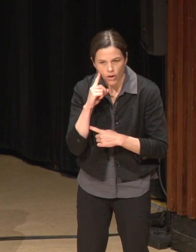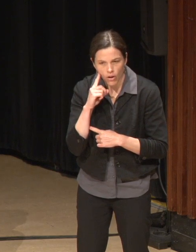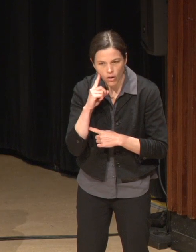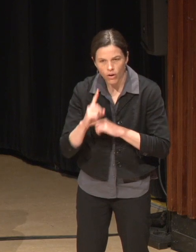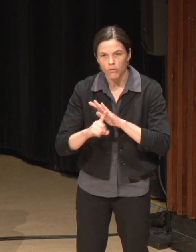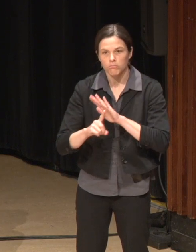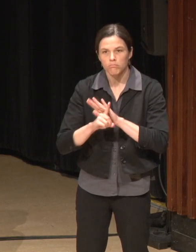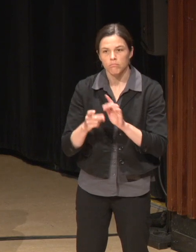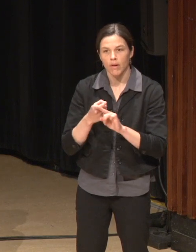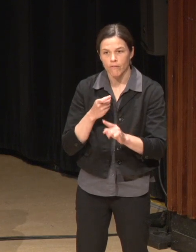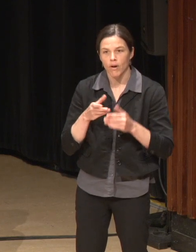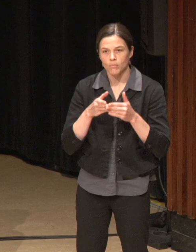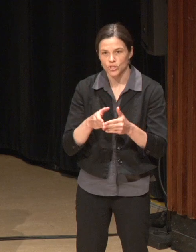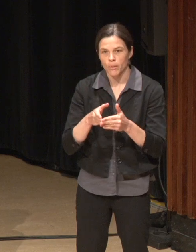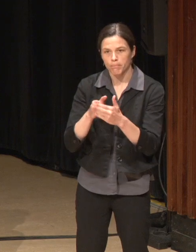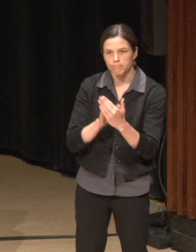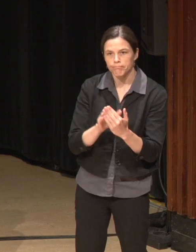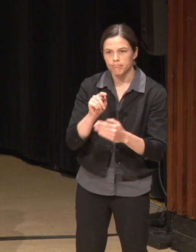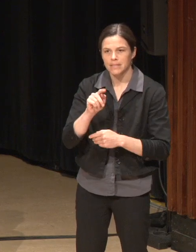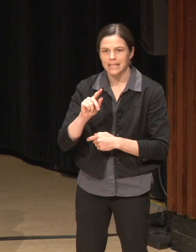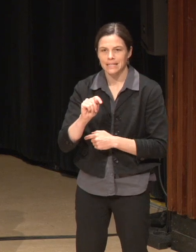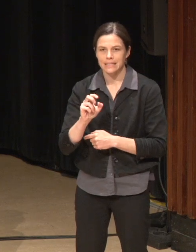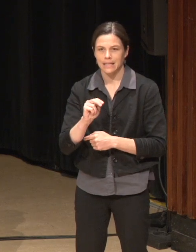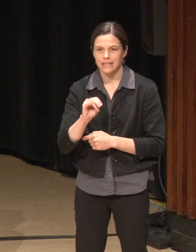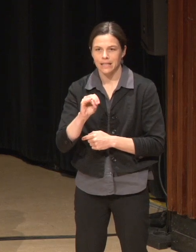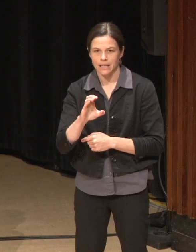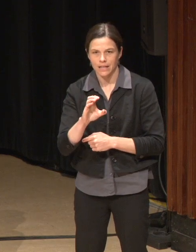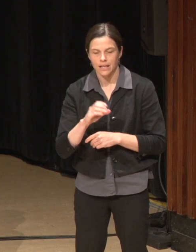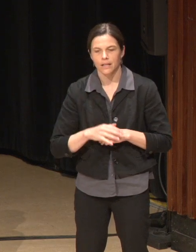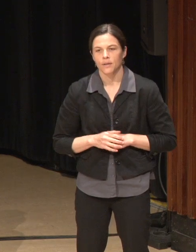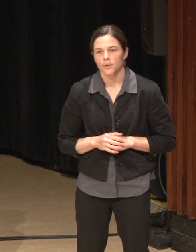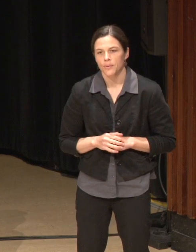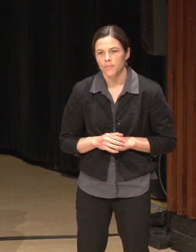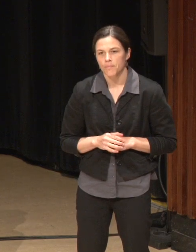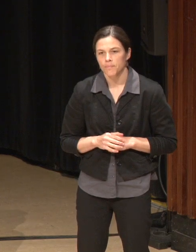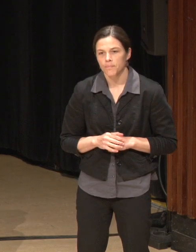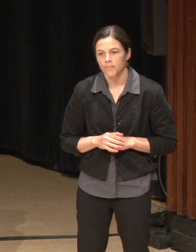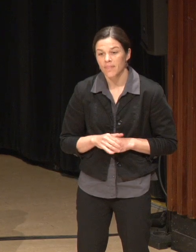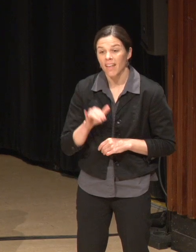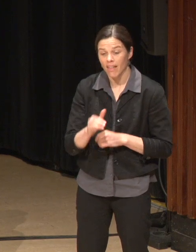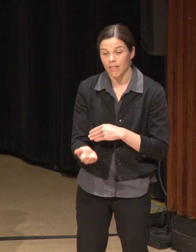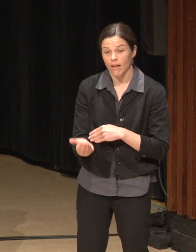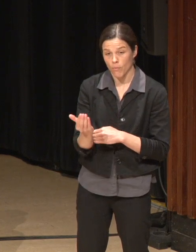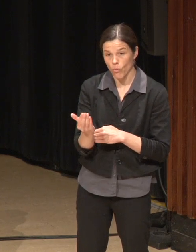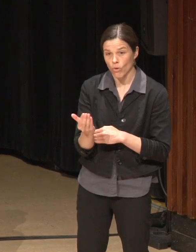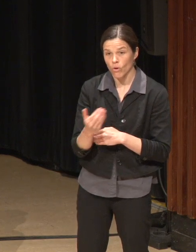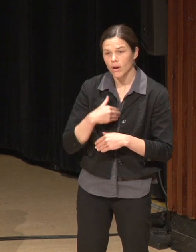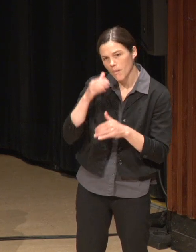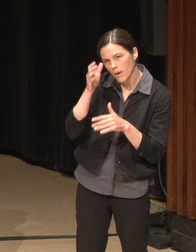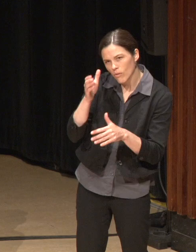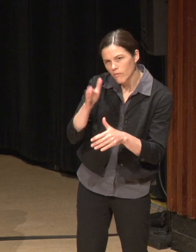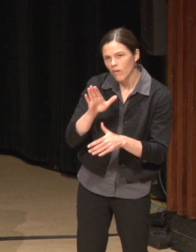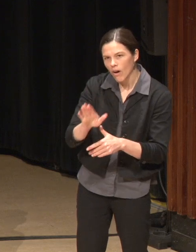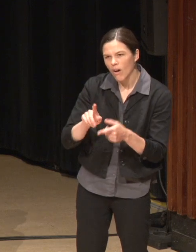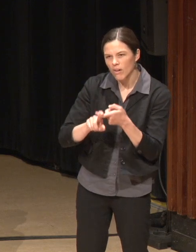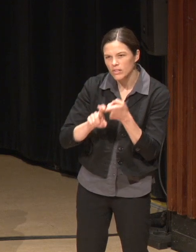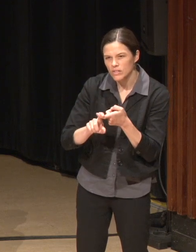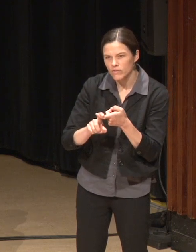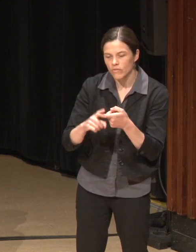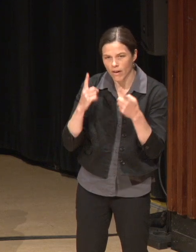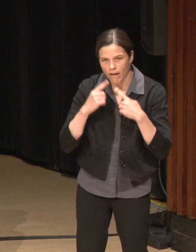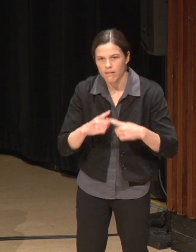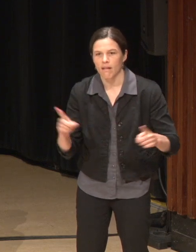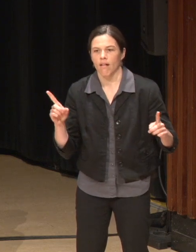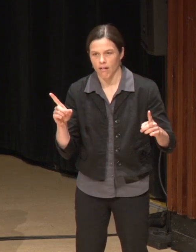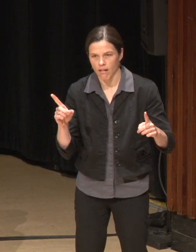from the Titanic. Later that morning, my grandfather and his best friend began to tell people in the village of the sinking